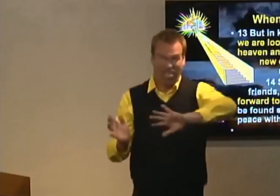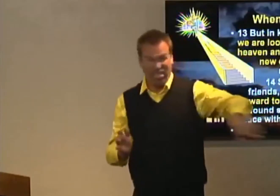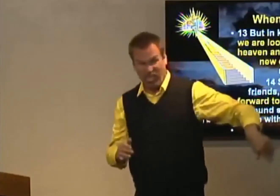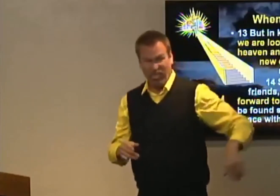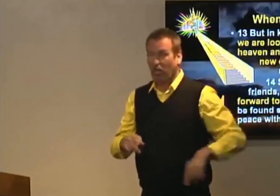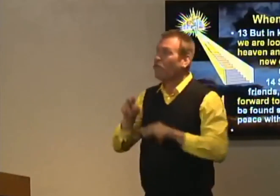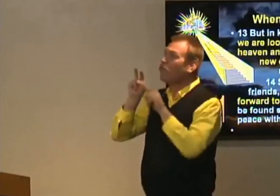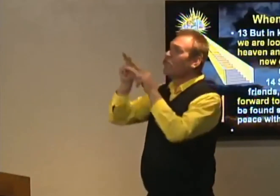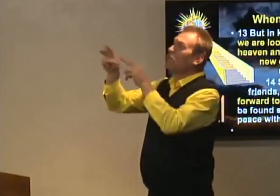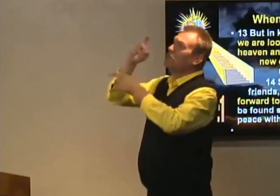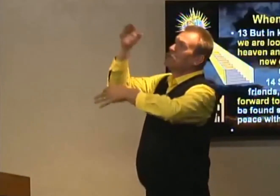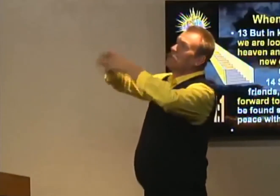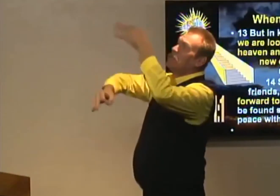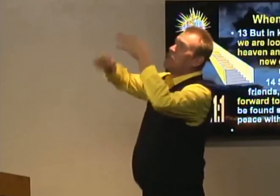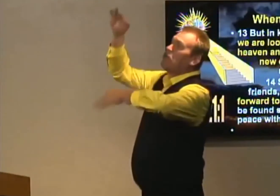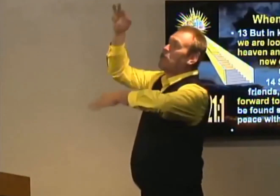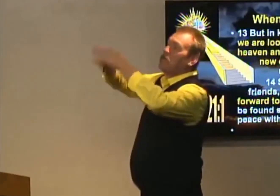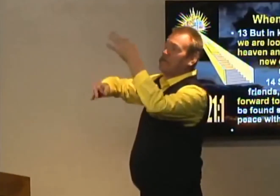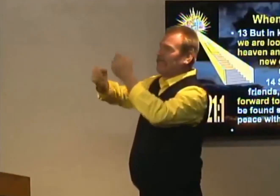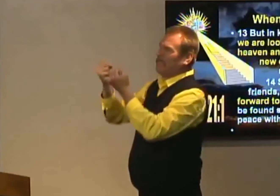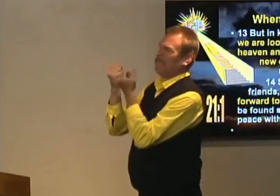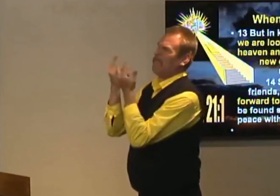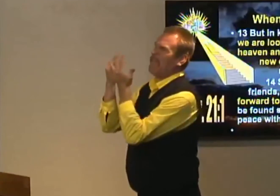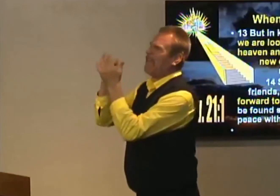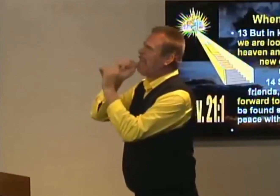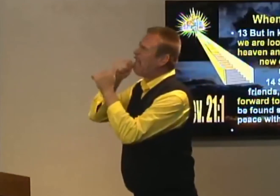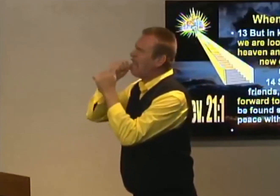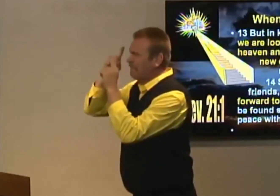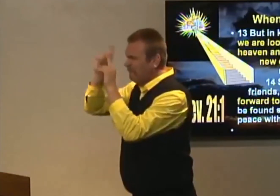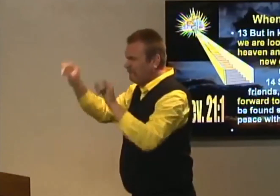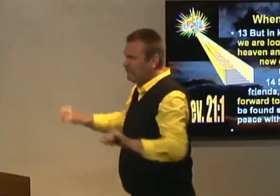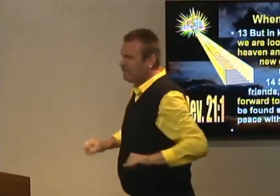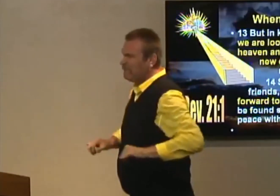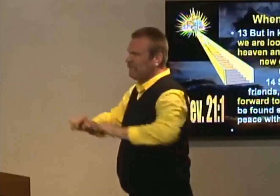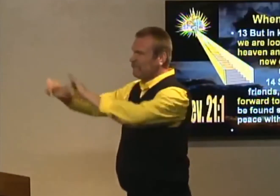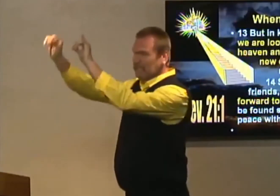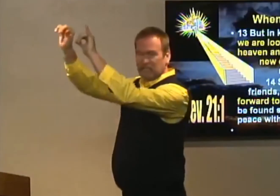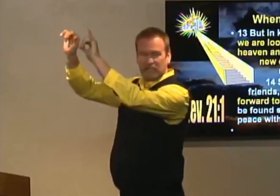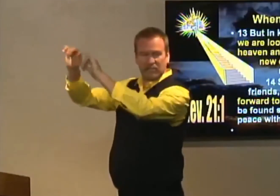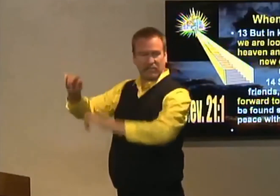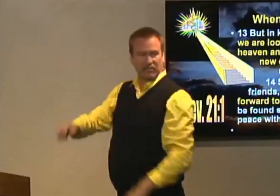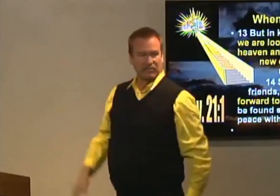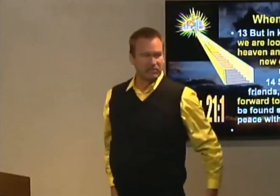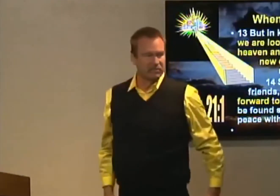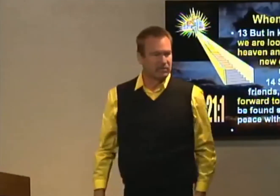All the people who are not yet saved, looking forward, they don't look forward to this judgment, because they will have